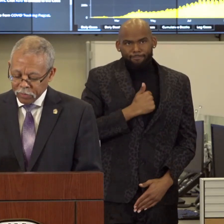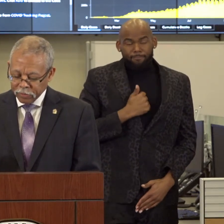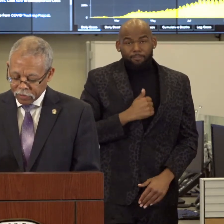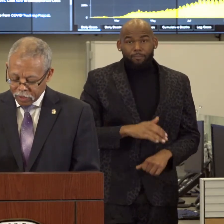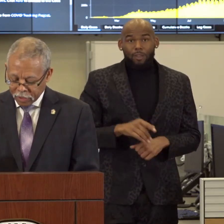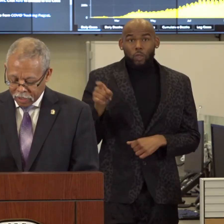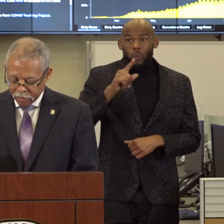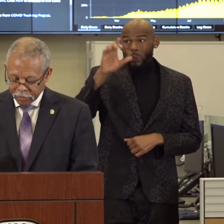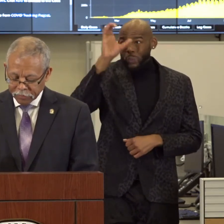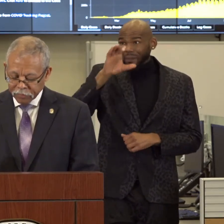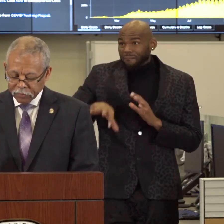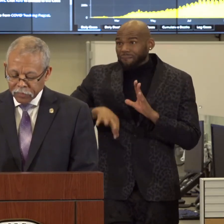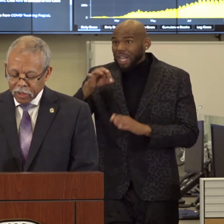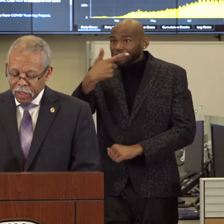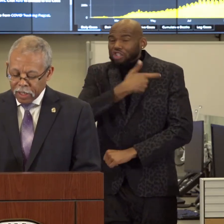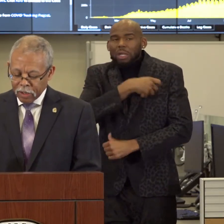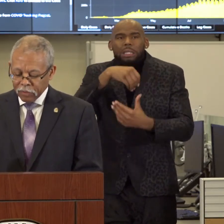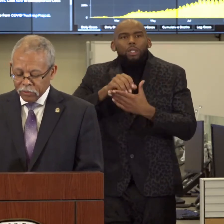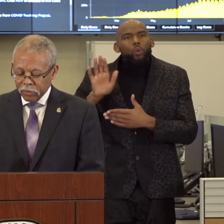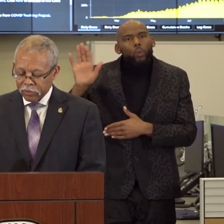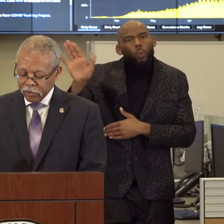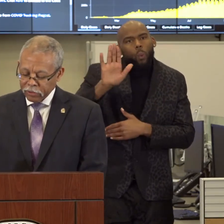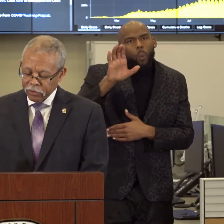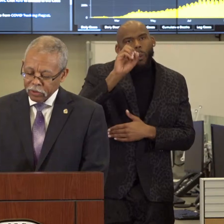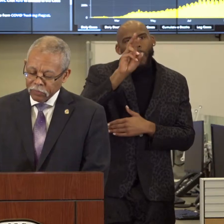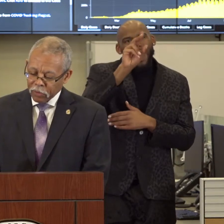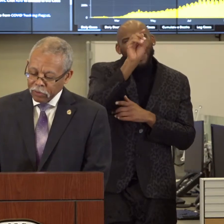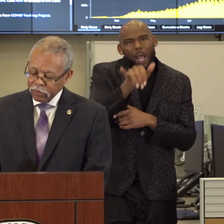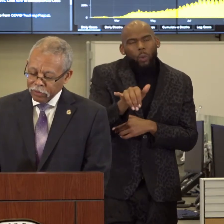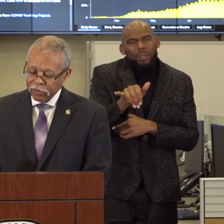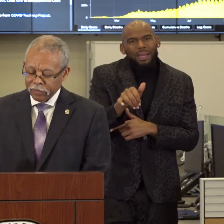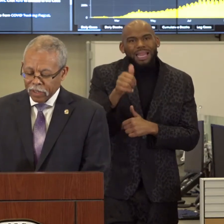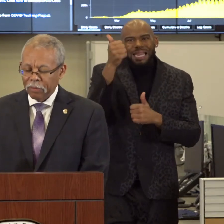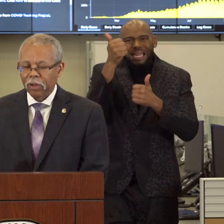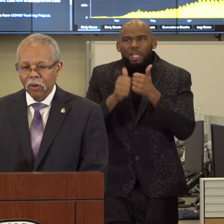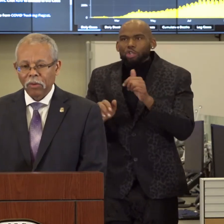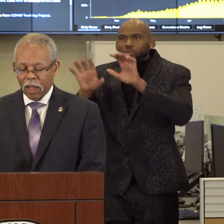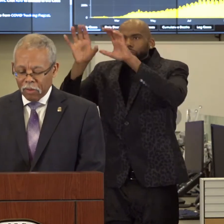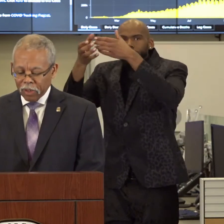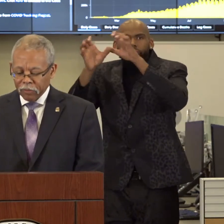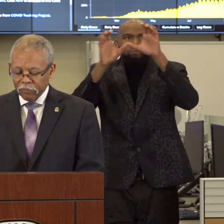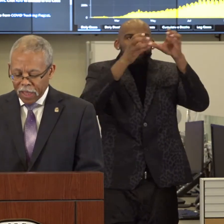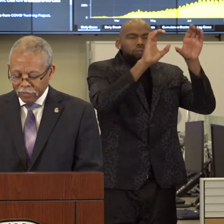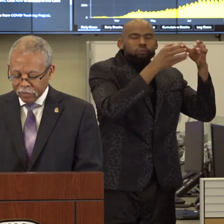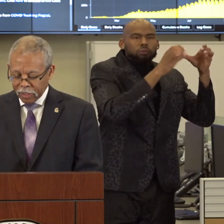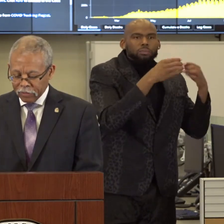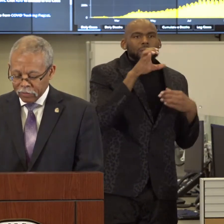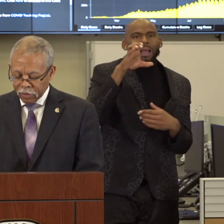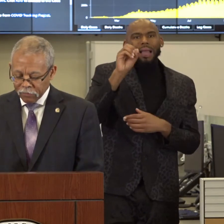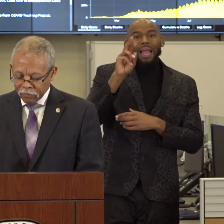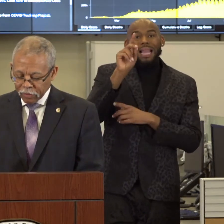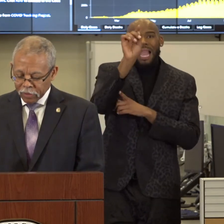seek appointments in their county. Every jurisdiction is focused on the same goal, however: